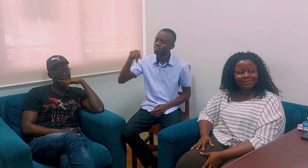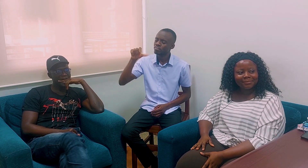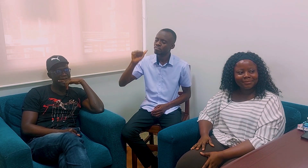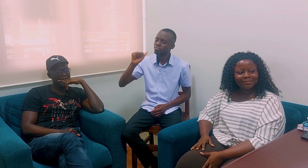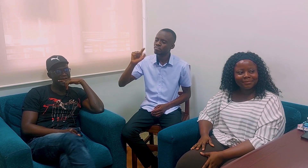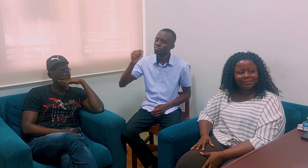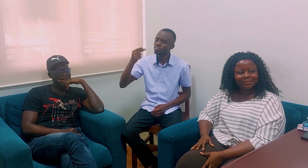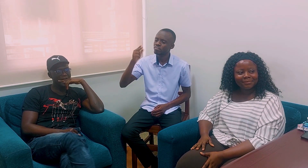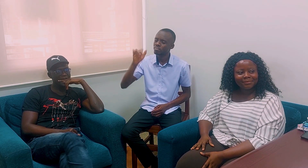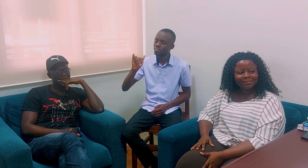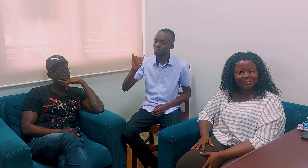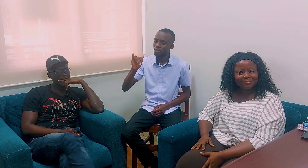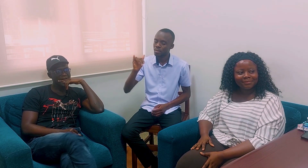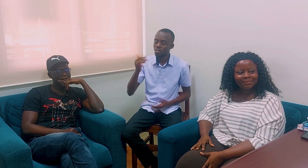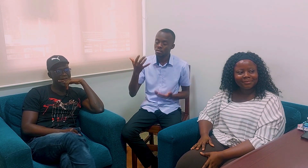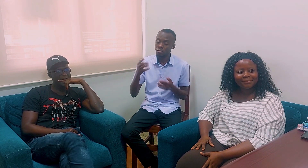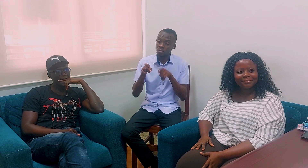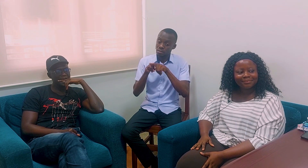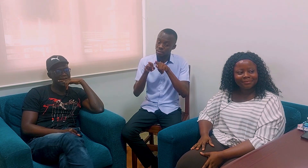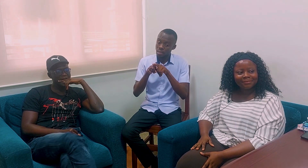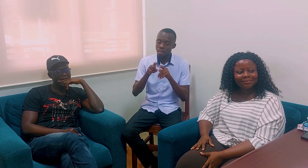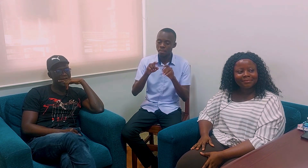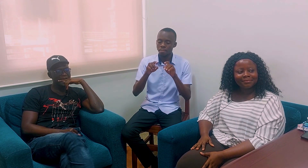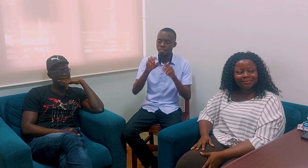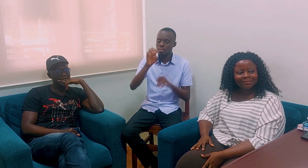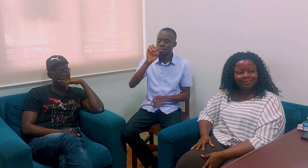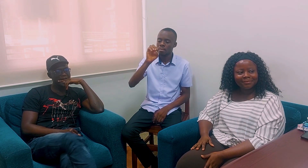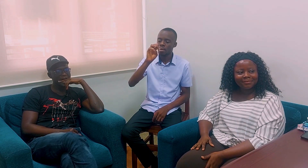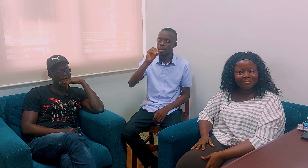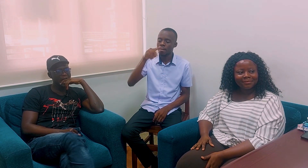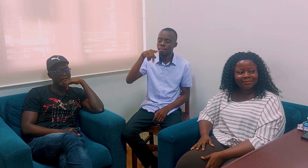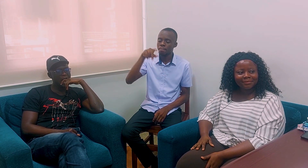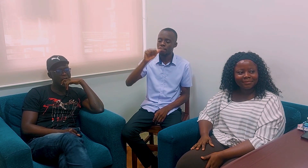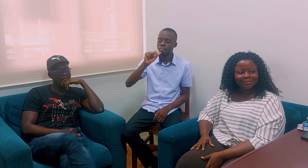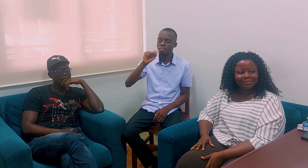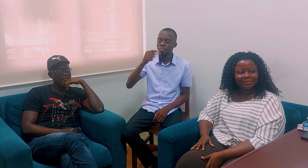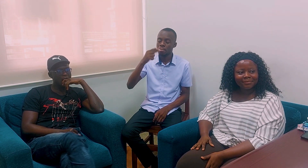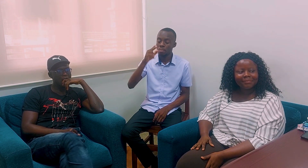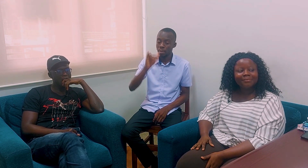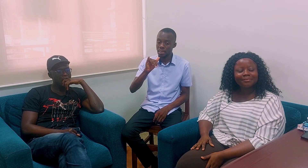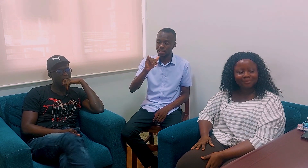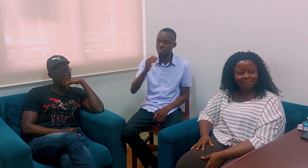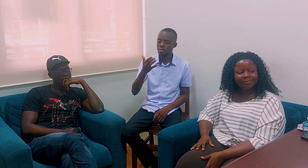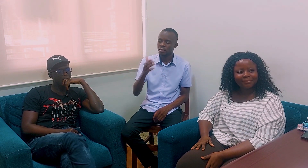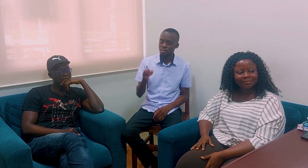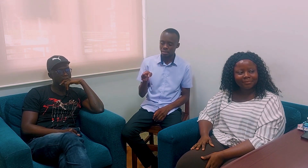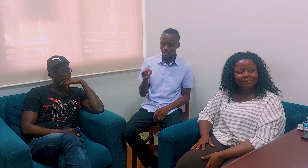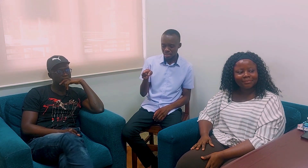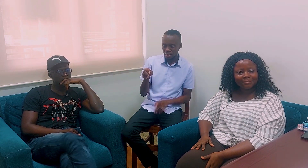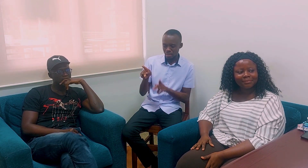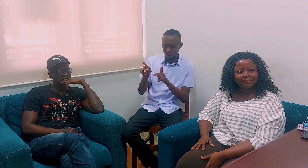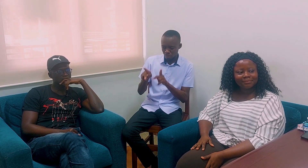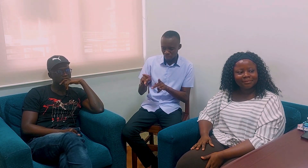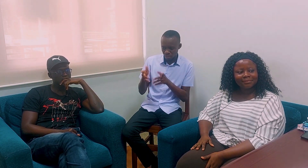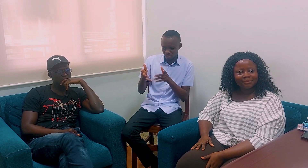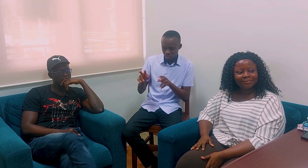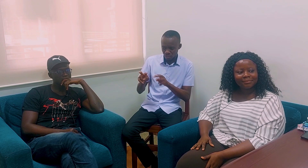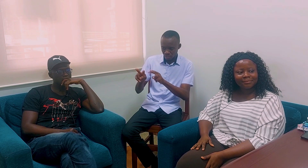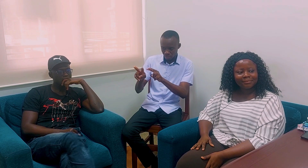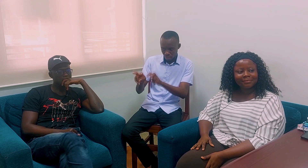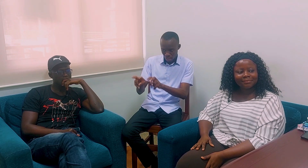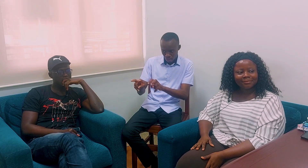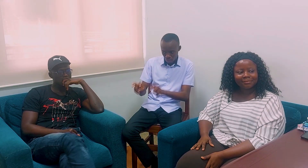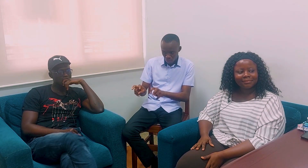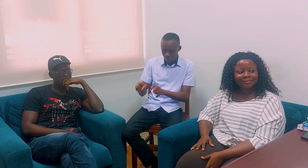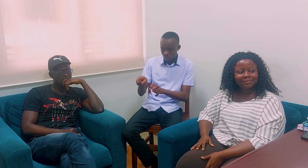with the assumption of somebody who has been diagnosed and aware that this is something that they have and they have probably shared it